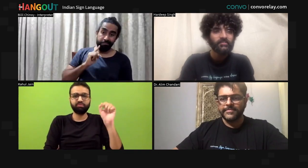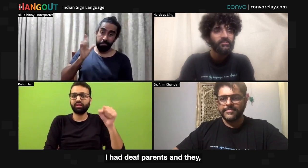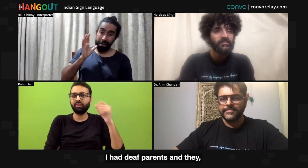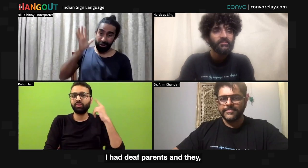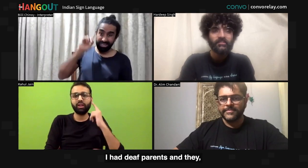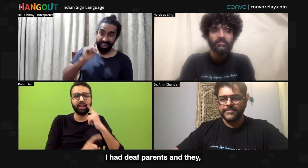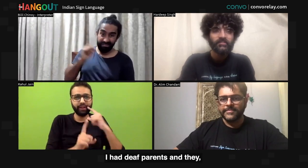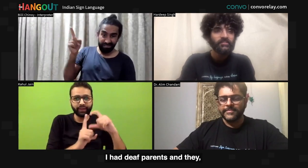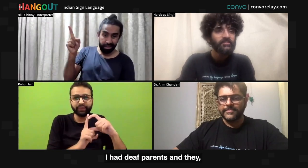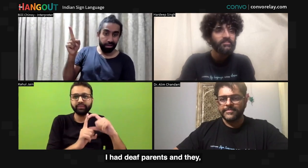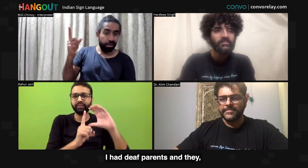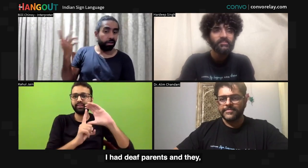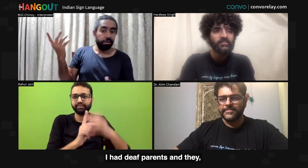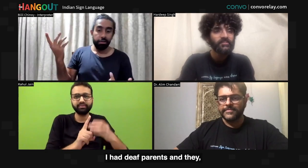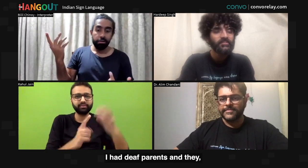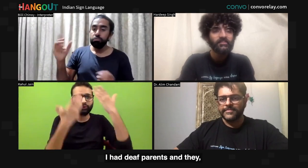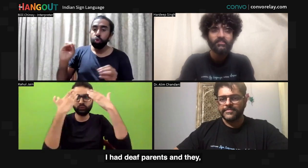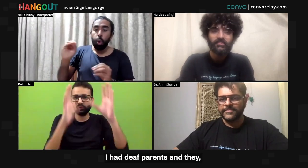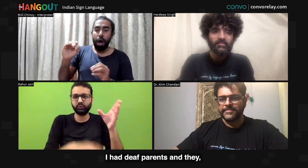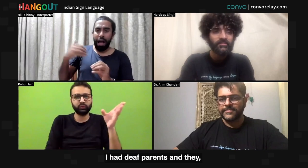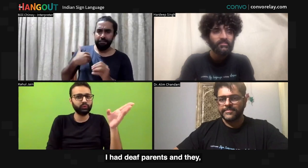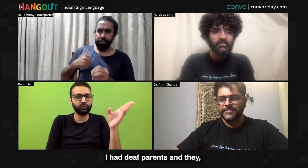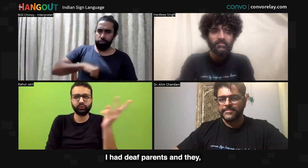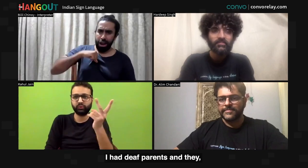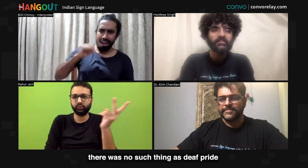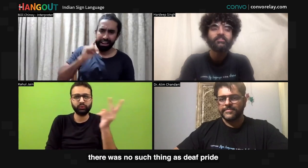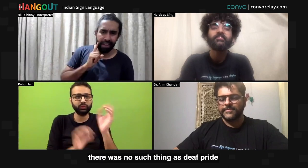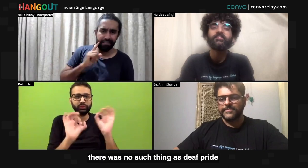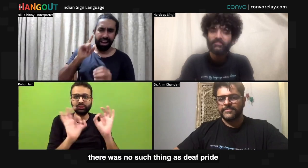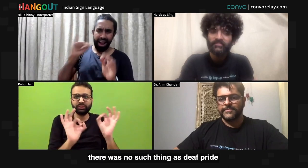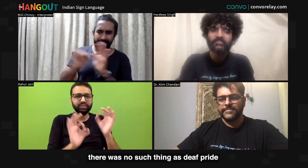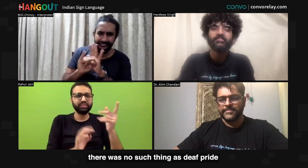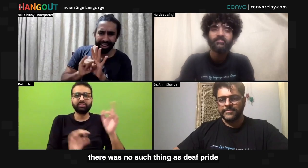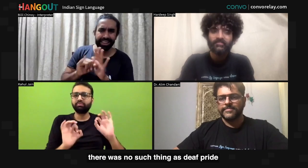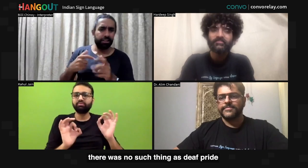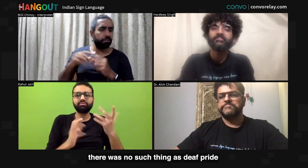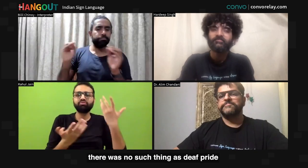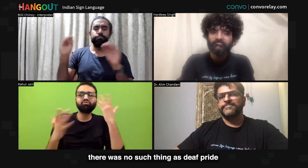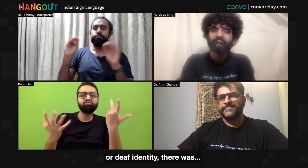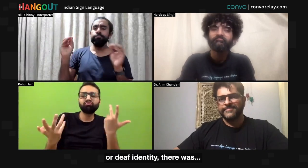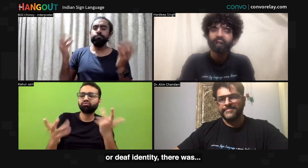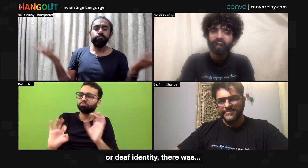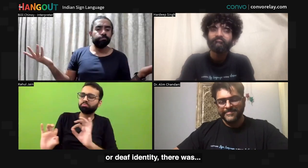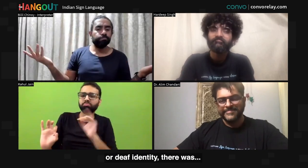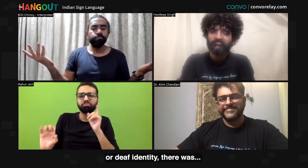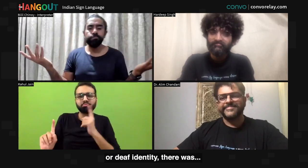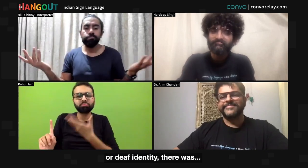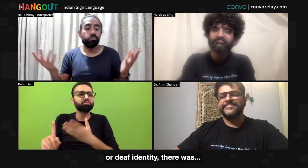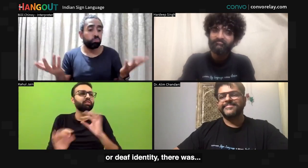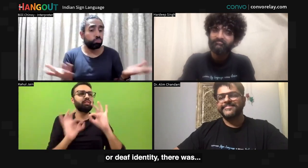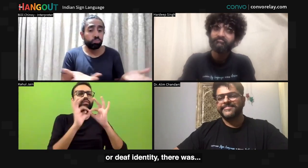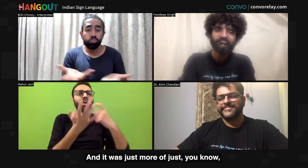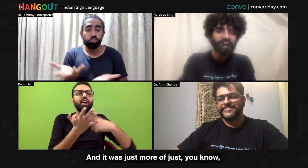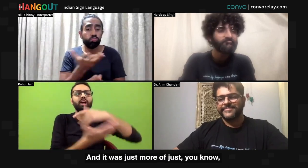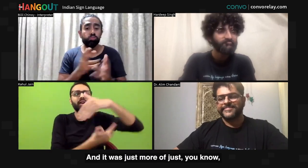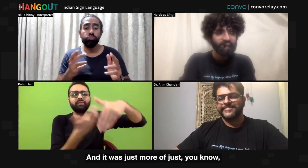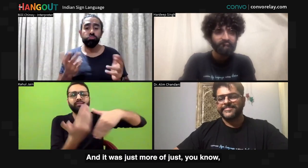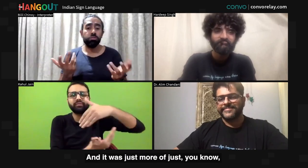I had deaf parents and, um, and they, there was no such thing as deaf pride or deaf identity. It was, and it was just more of just,